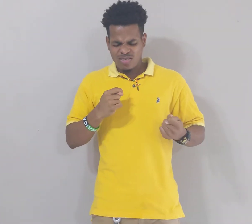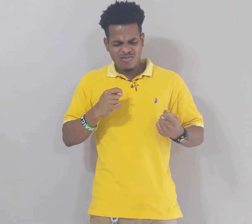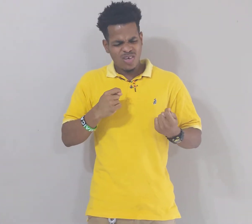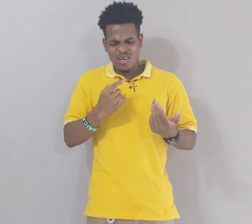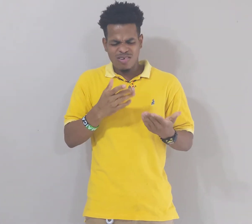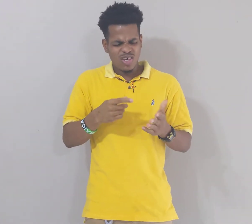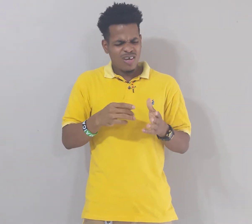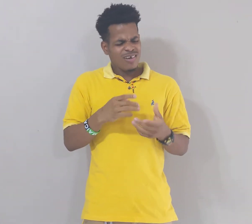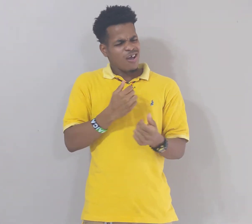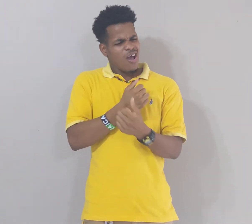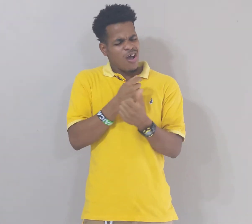"Yeah.